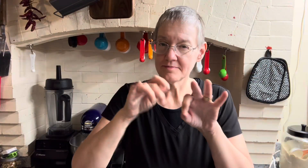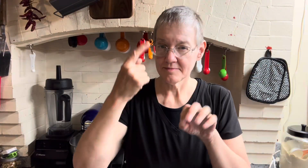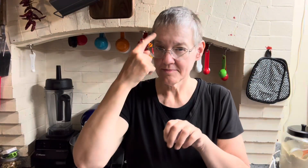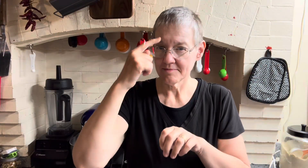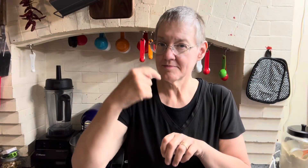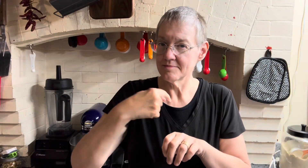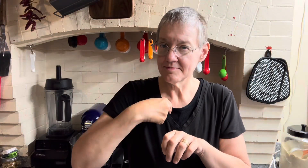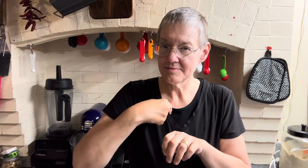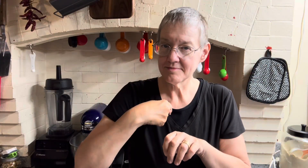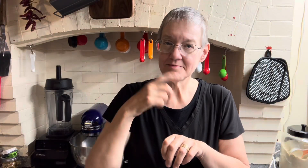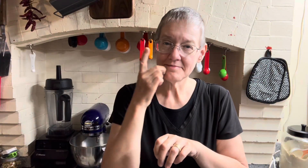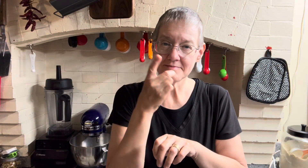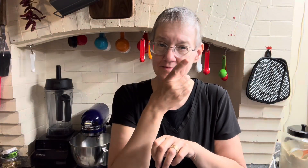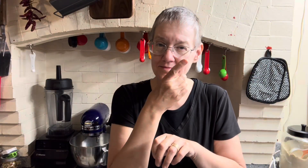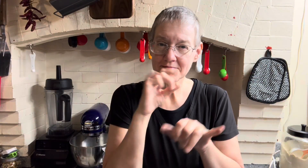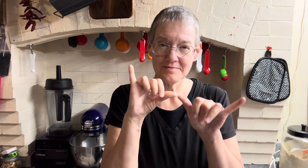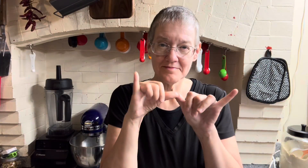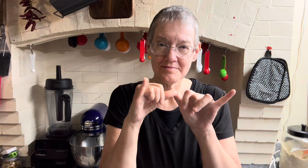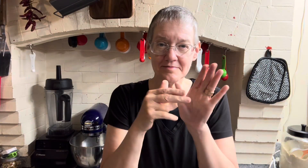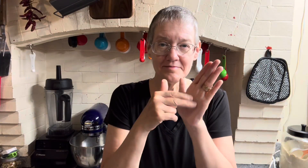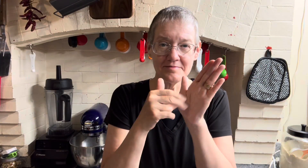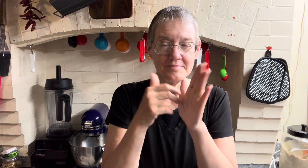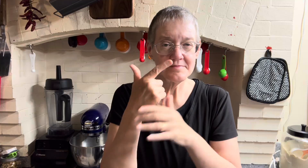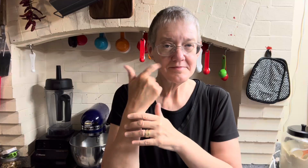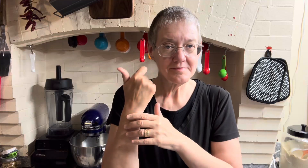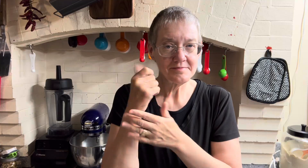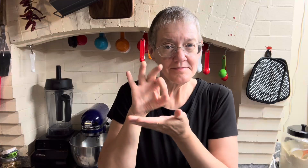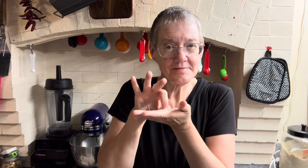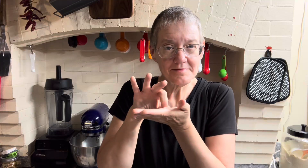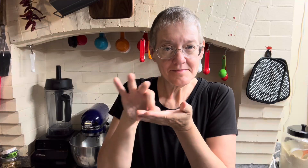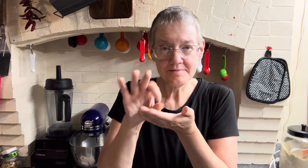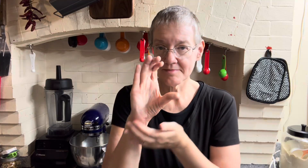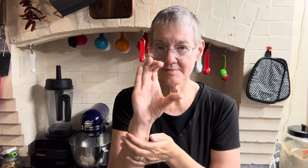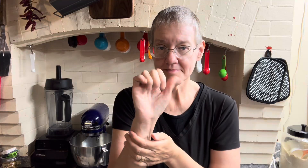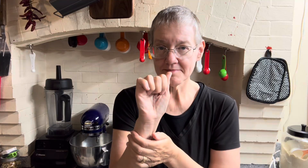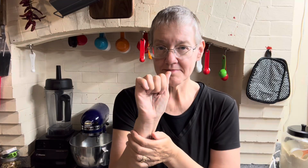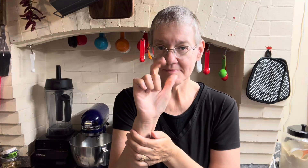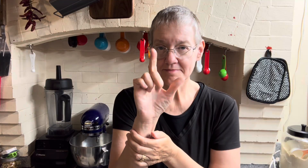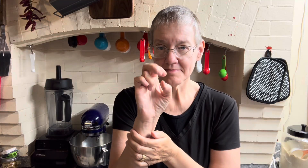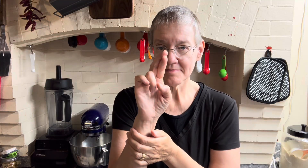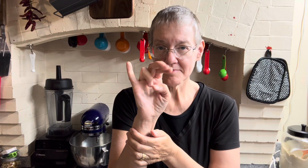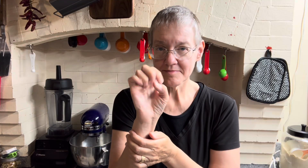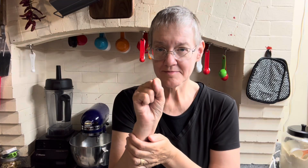It's important for us that we measure butter because we count calories.